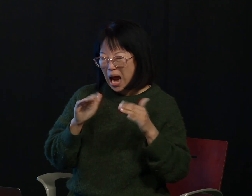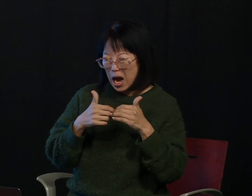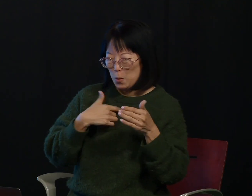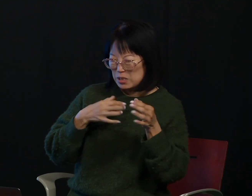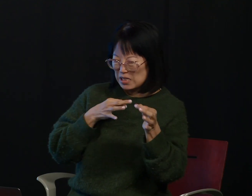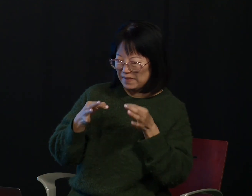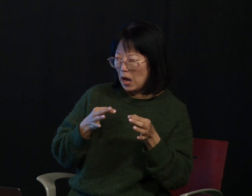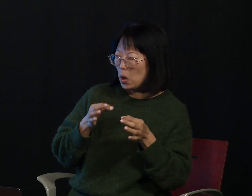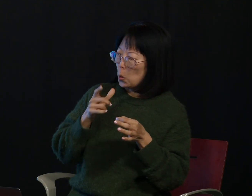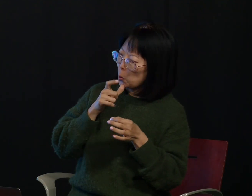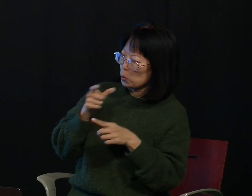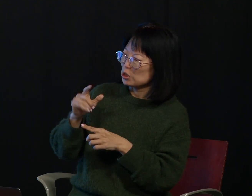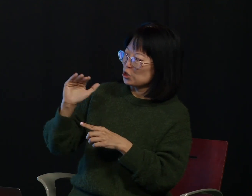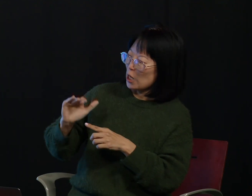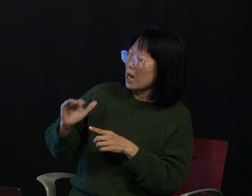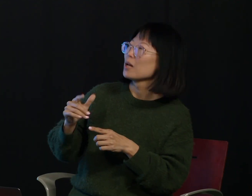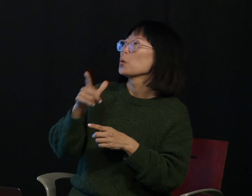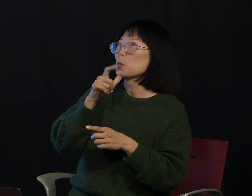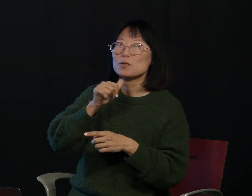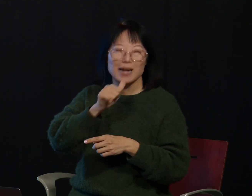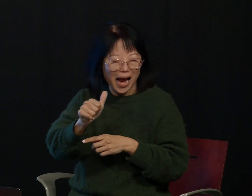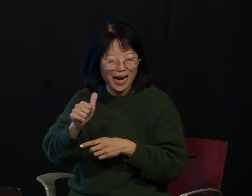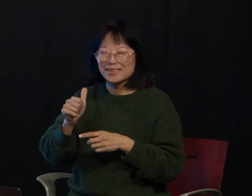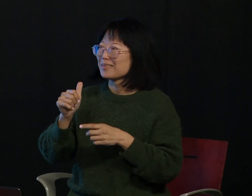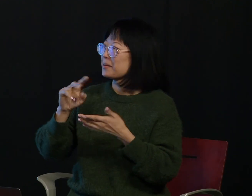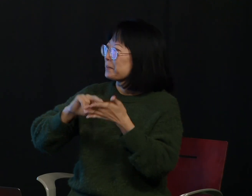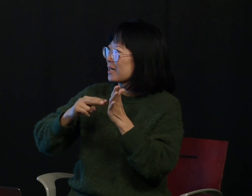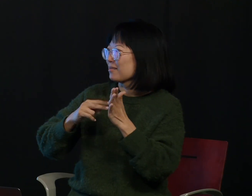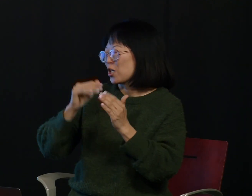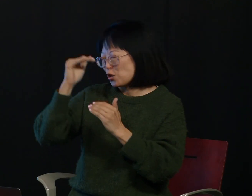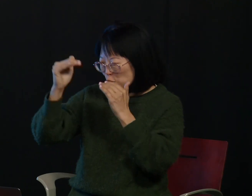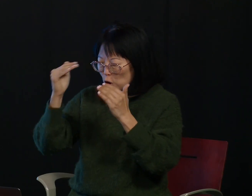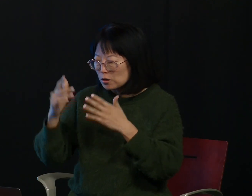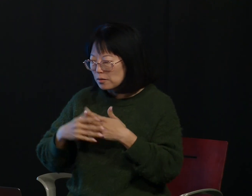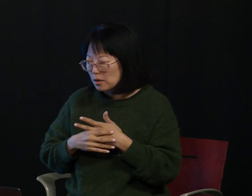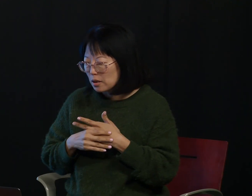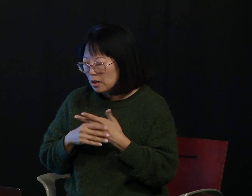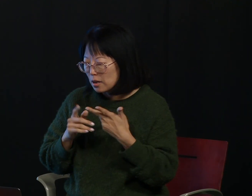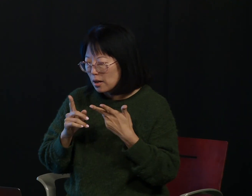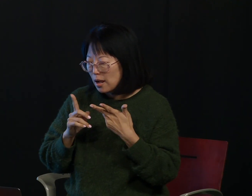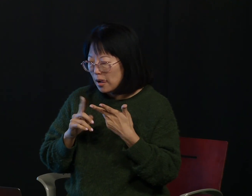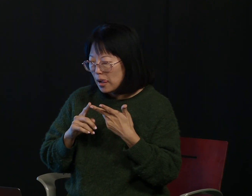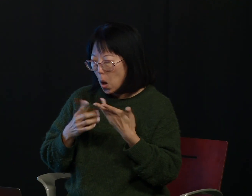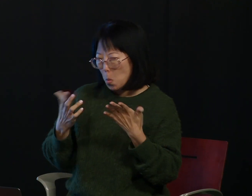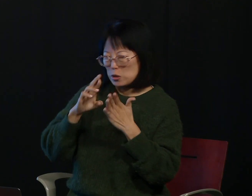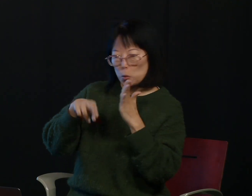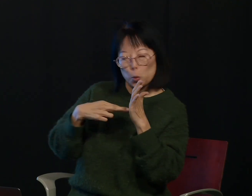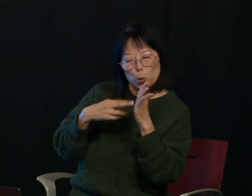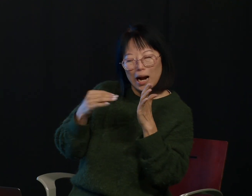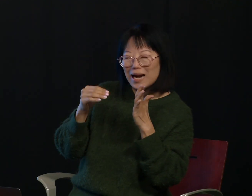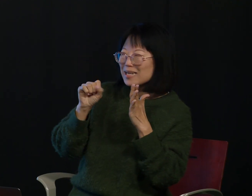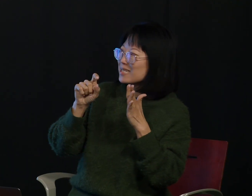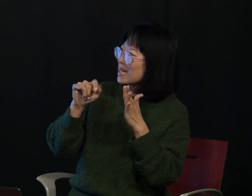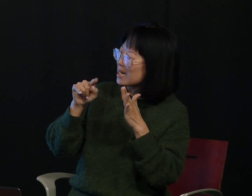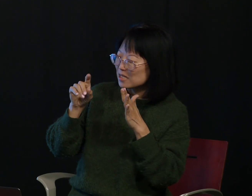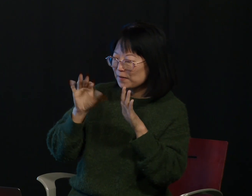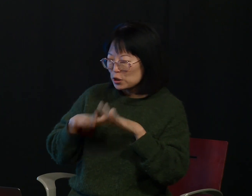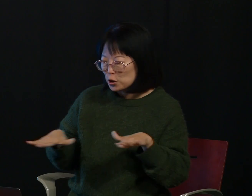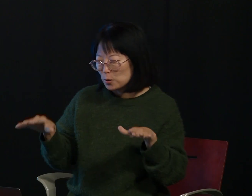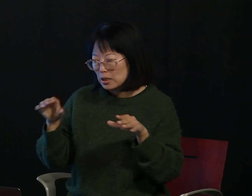How we define who a child is and who isn't is generally done via adults. So we look at the status of